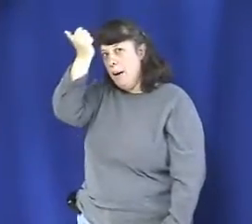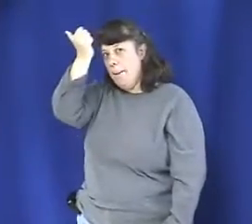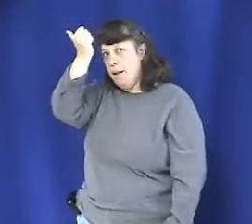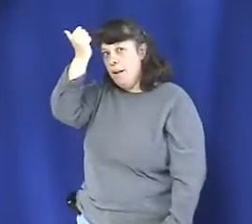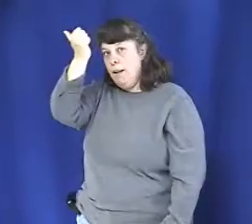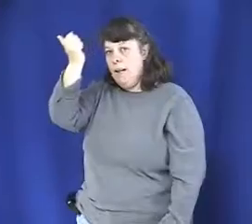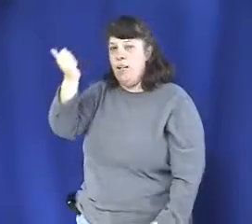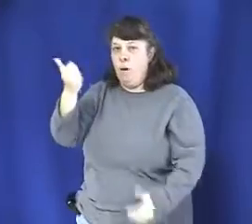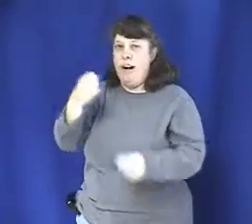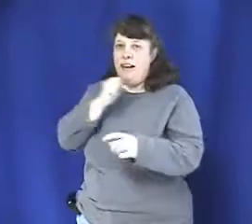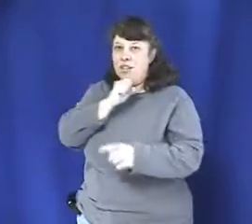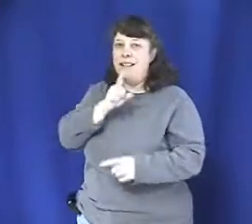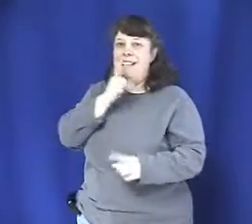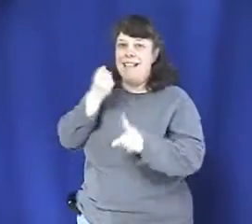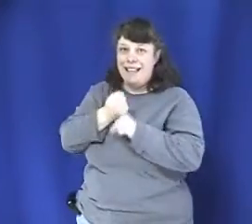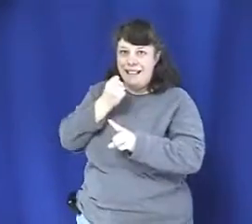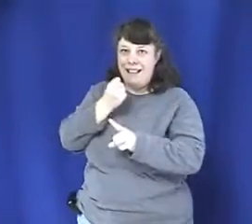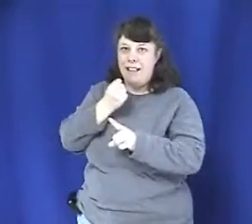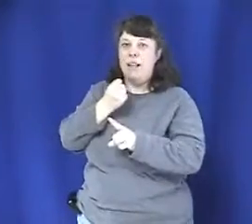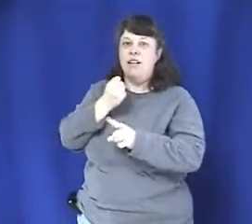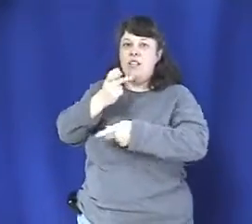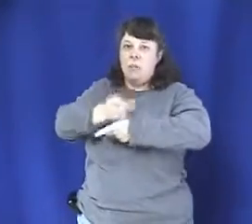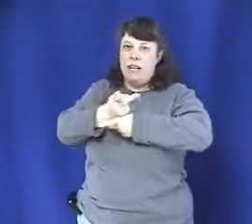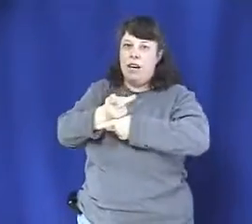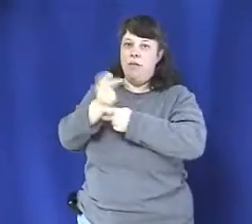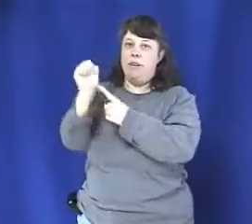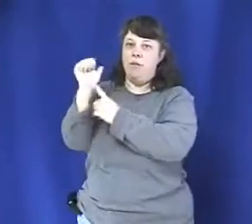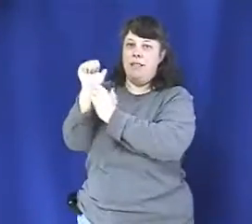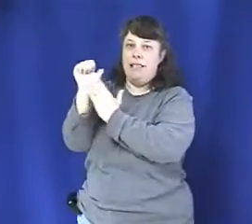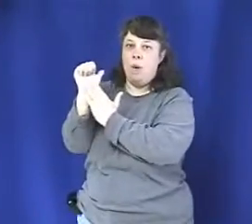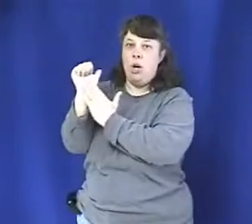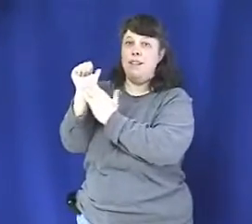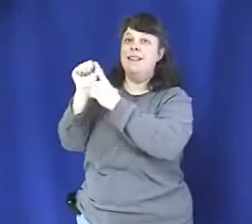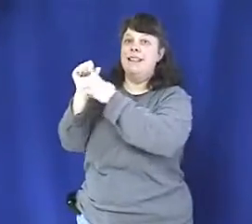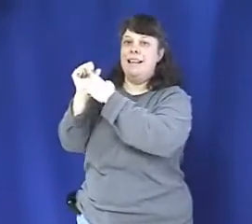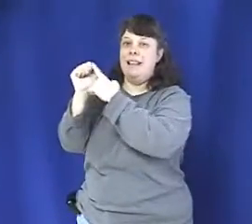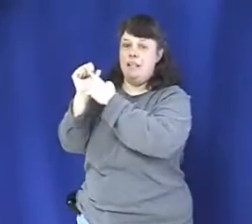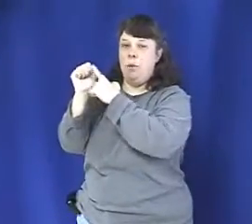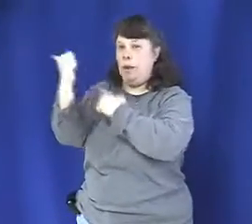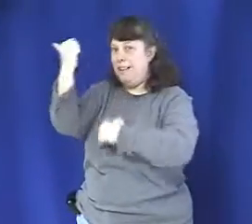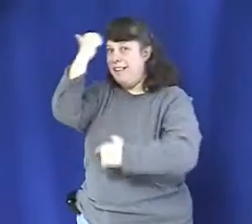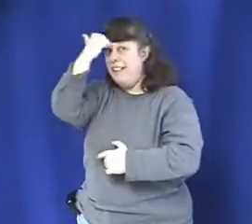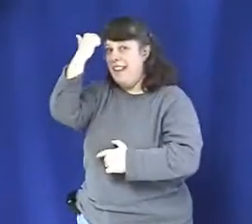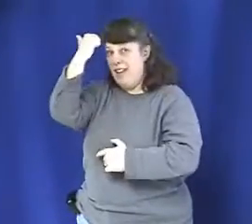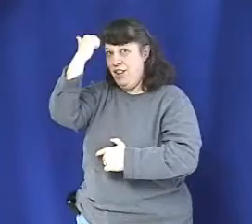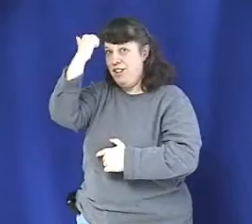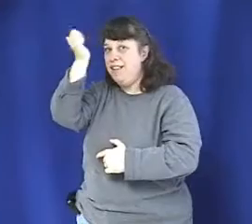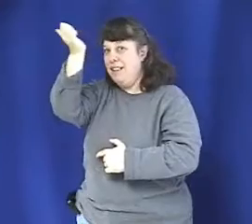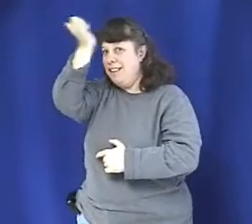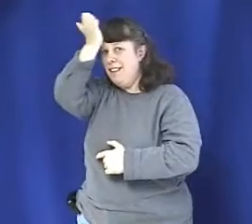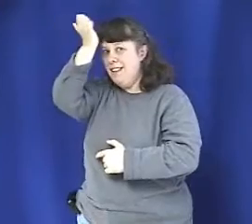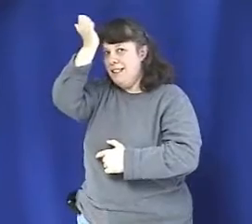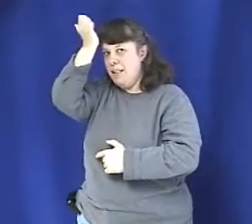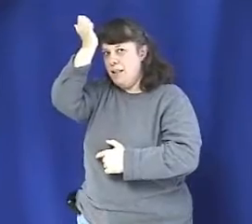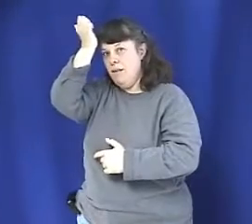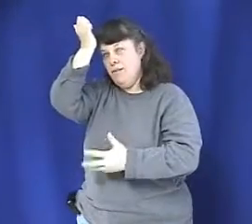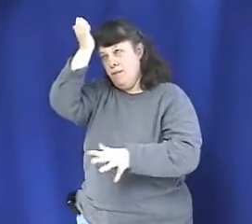Dumb. And you are actually hitting, so be careful and use this part, not this part. That hurts. This doesn't,